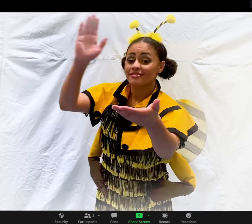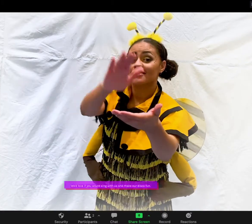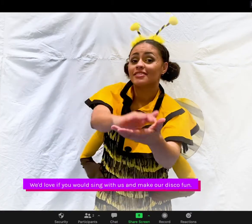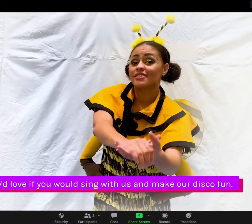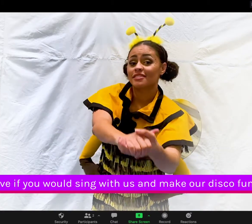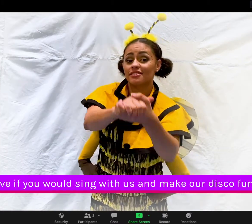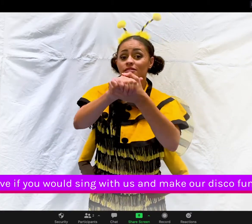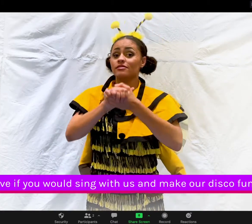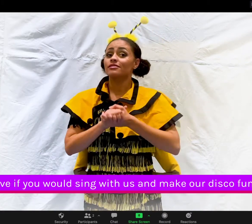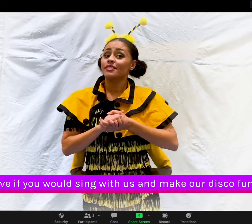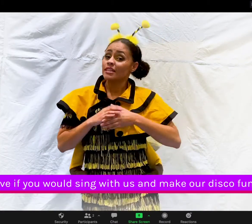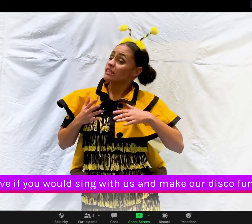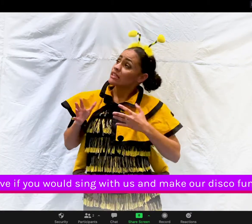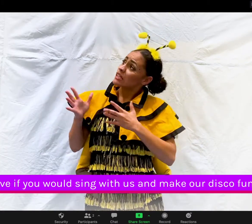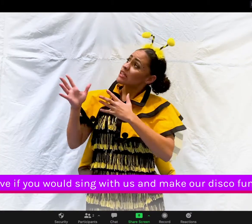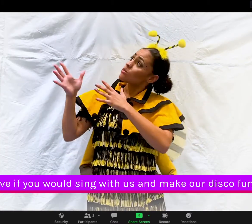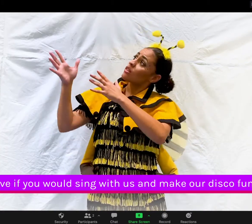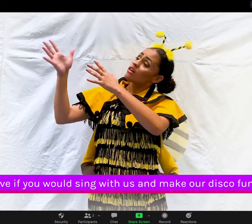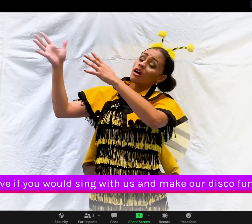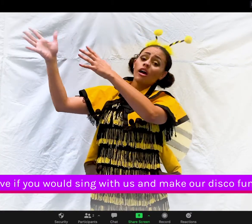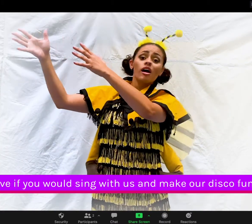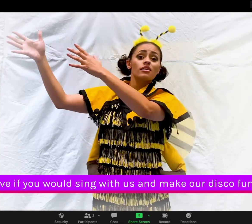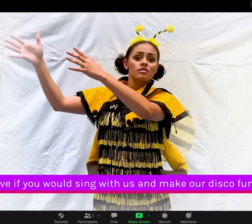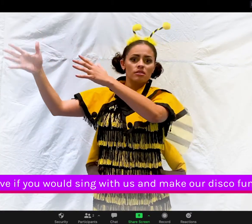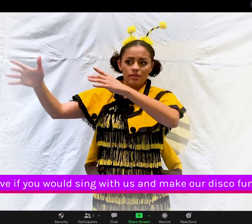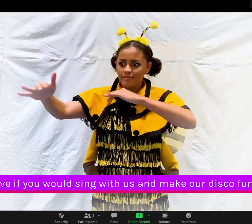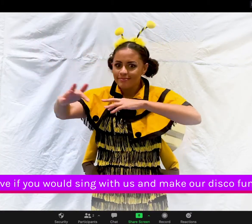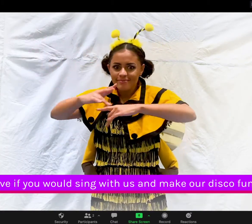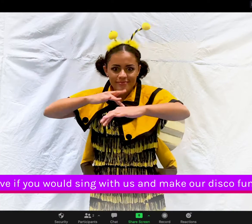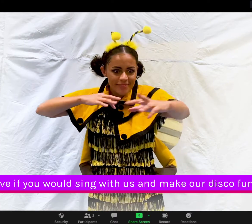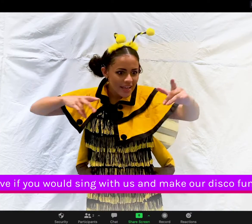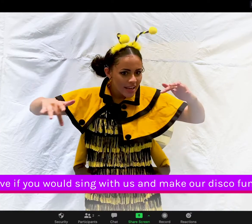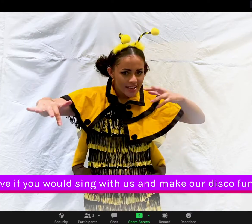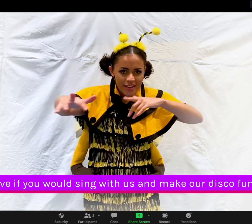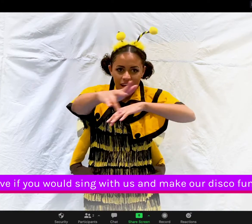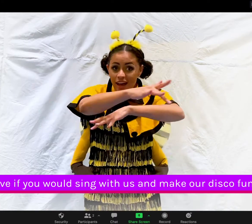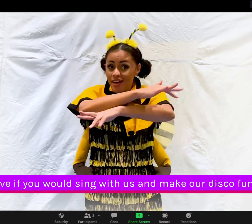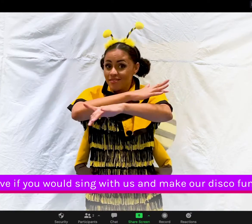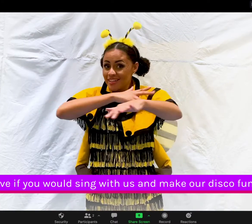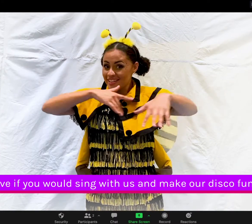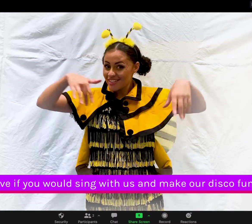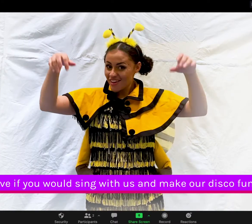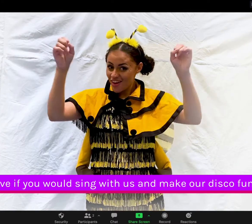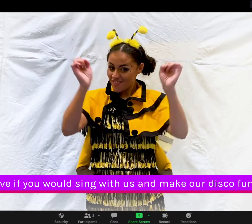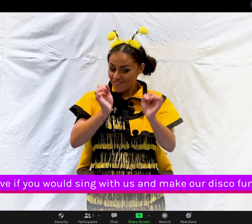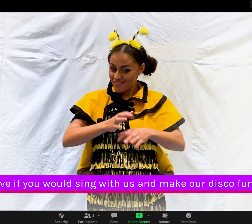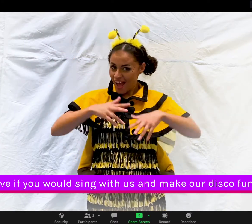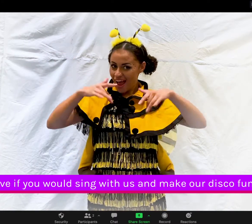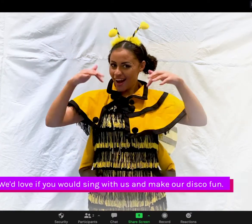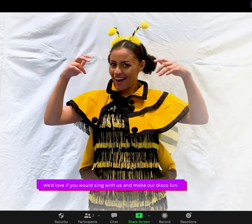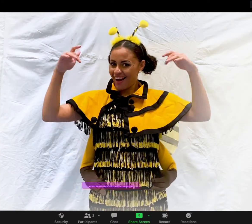We'd love if you would sing with us and make our disco fun.